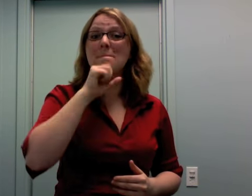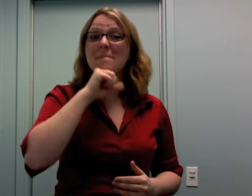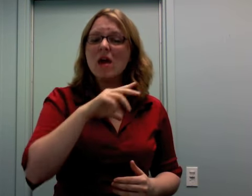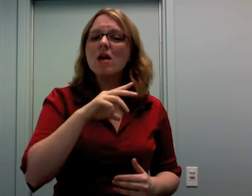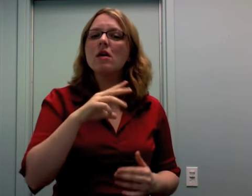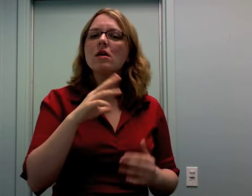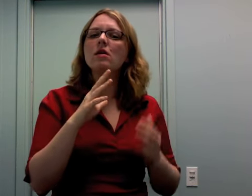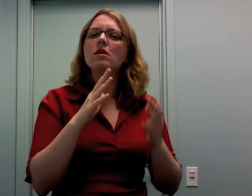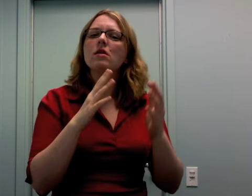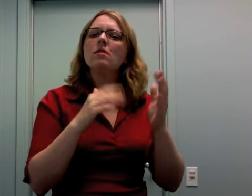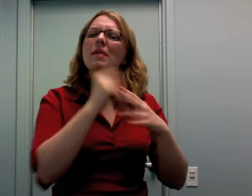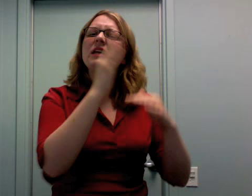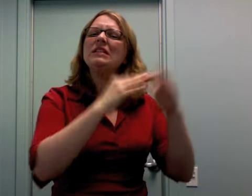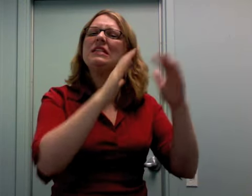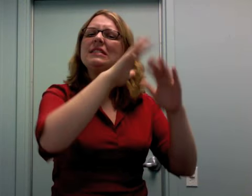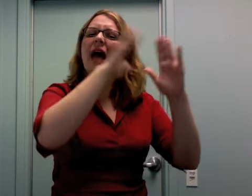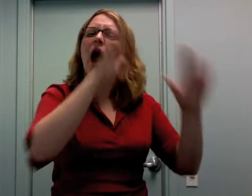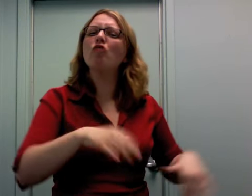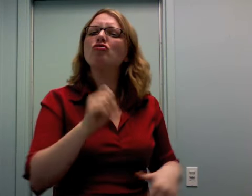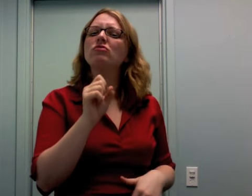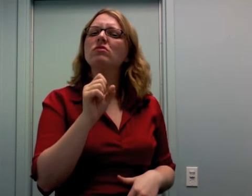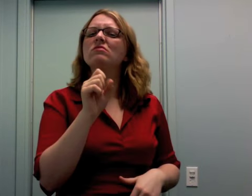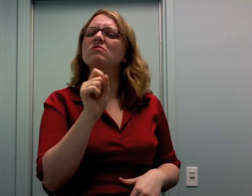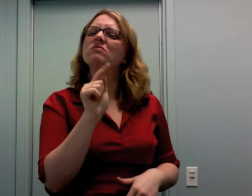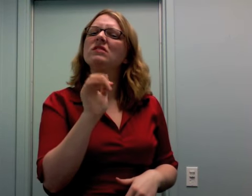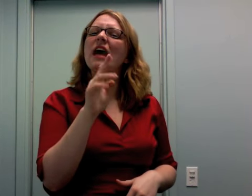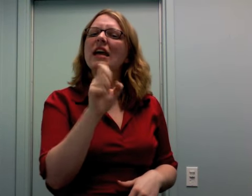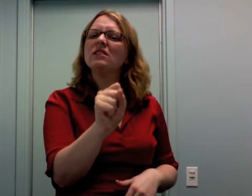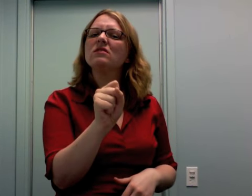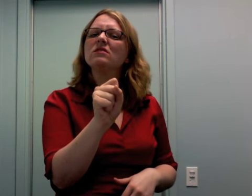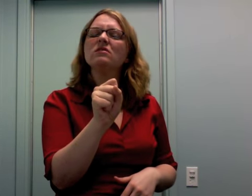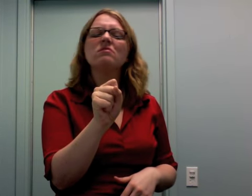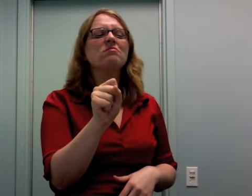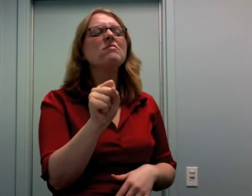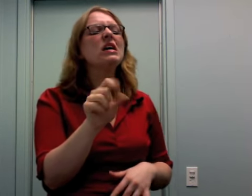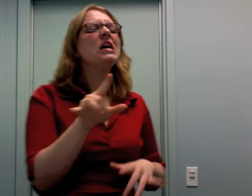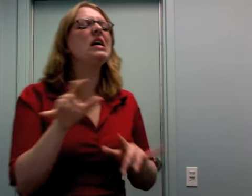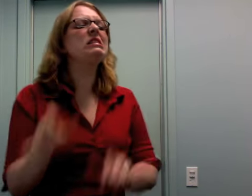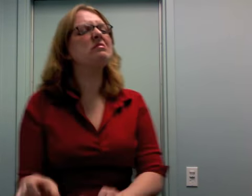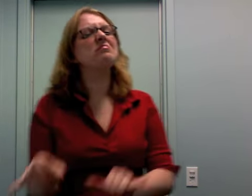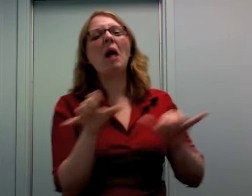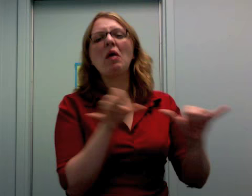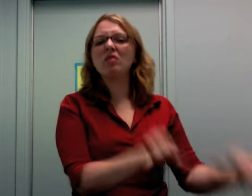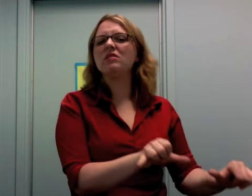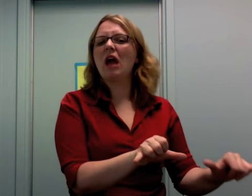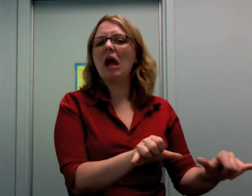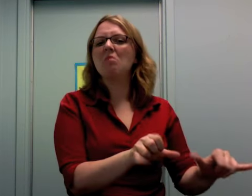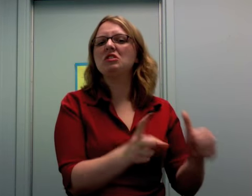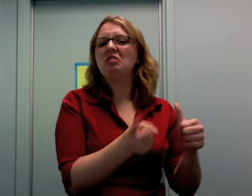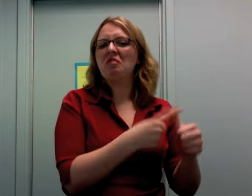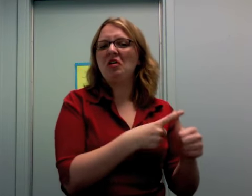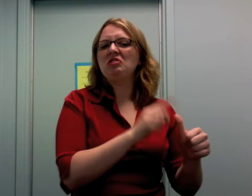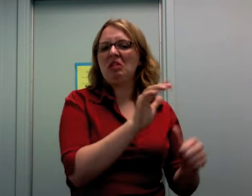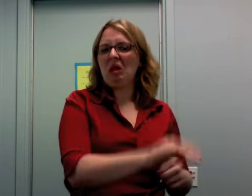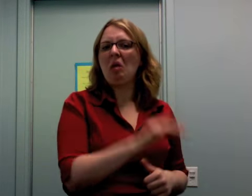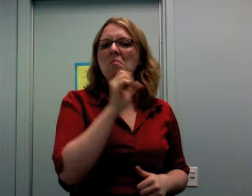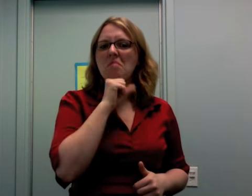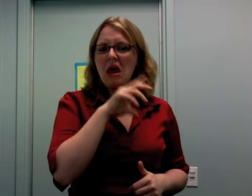That's kind of exciting, about the same as the first little pig. The wolf comes along and blows the